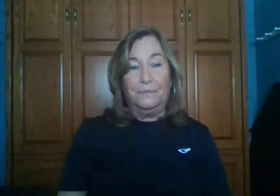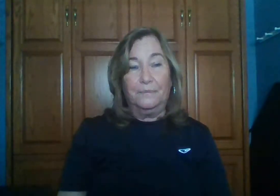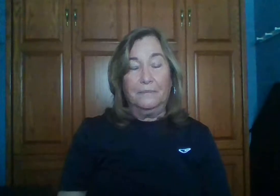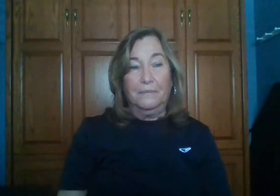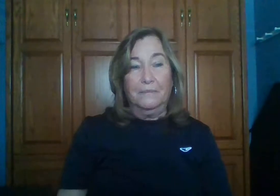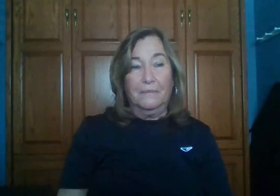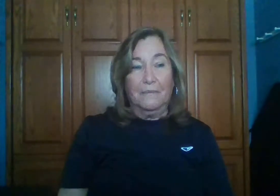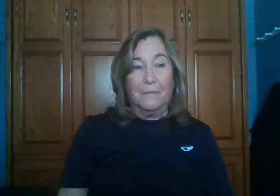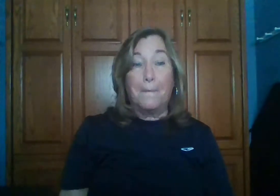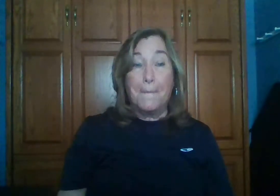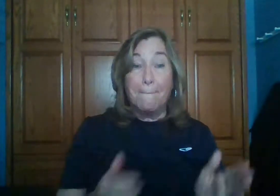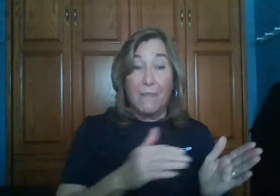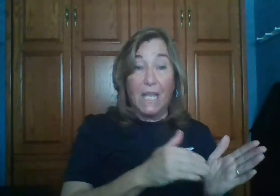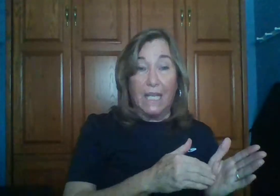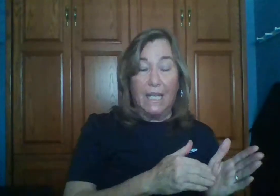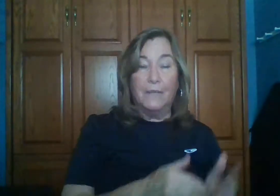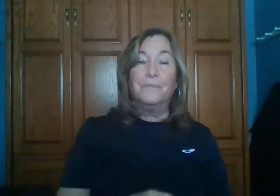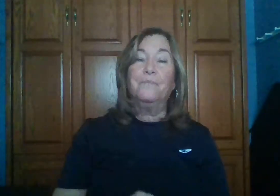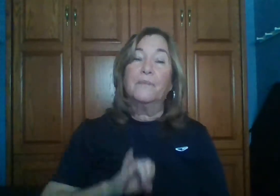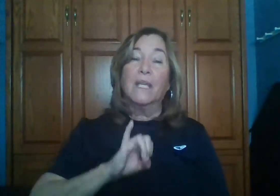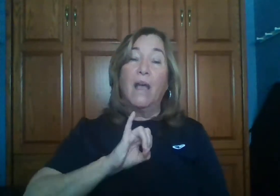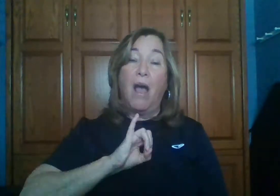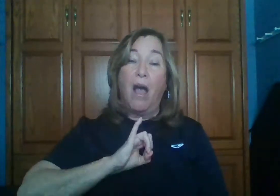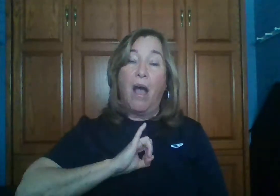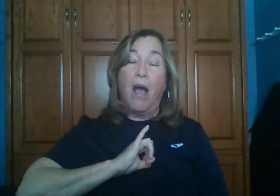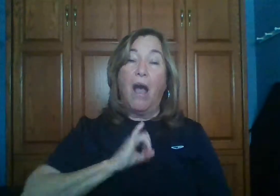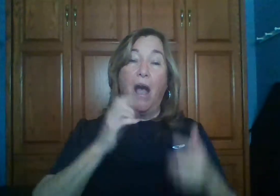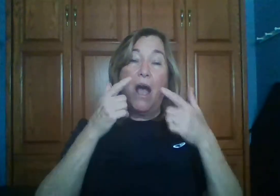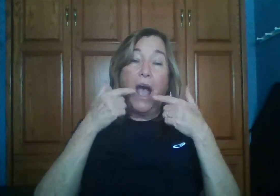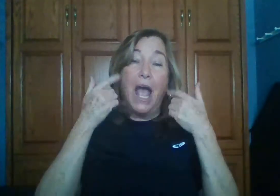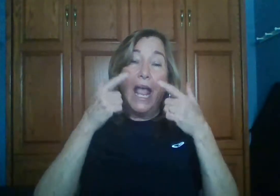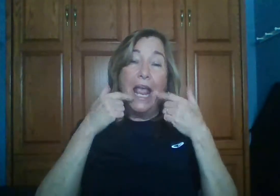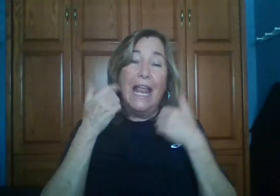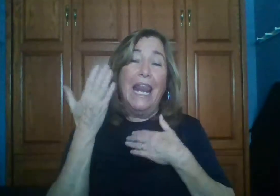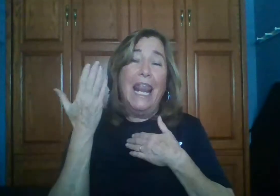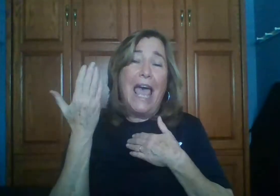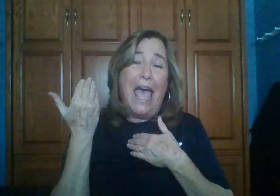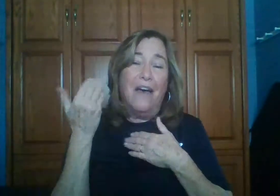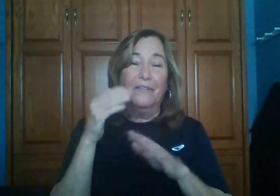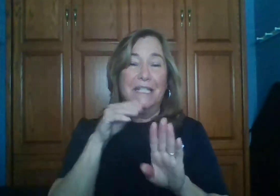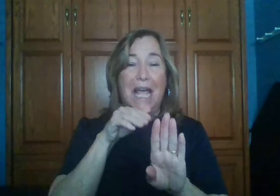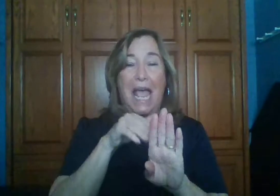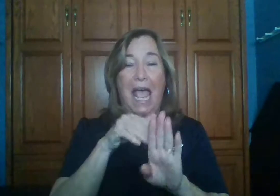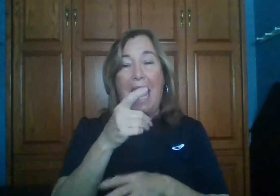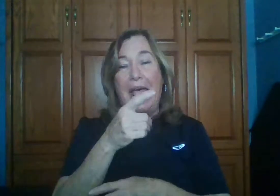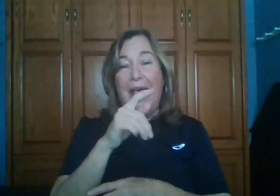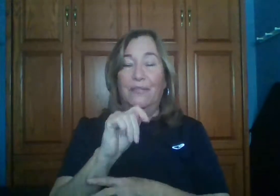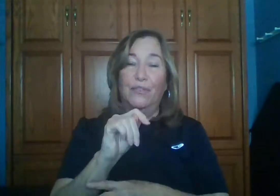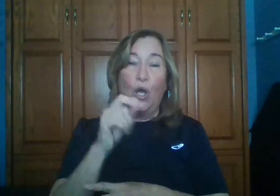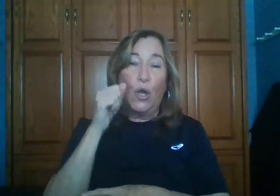Again, I laughed at the girl's